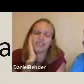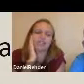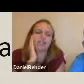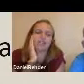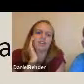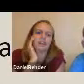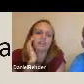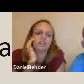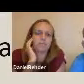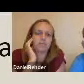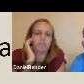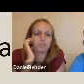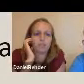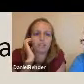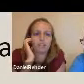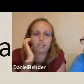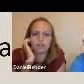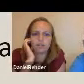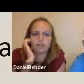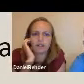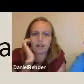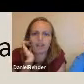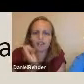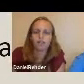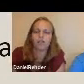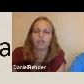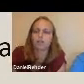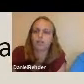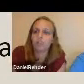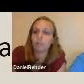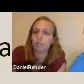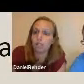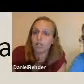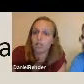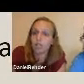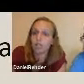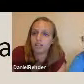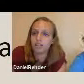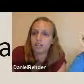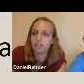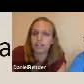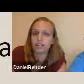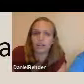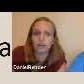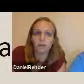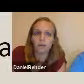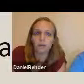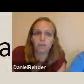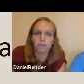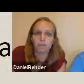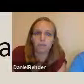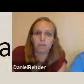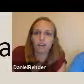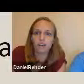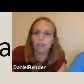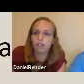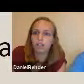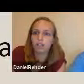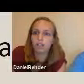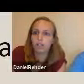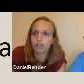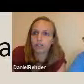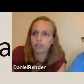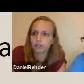us. But another thing about the language is that it helped